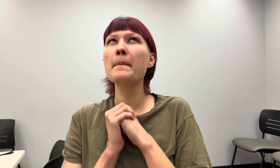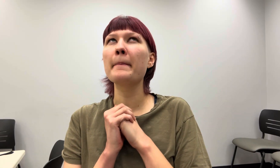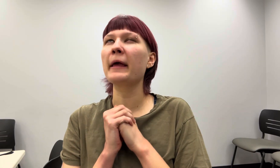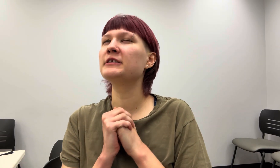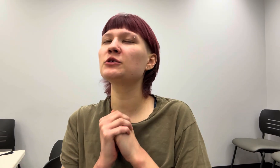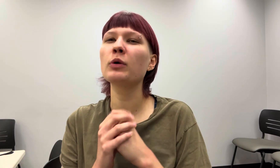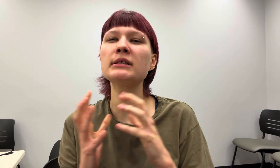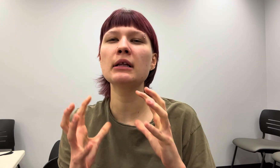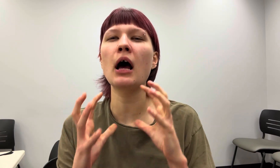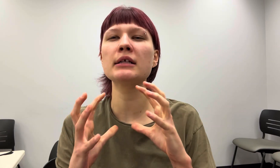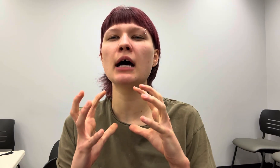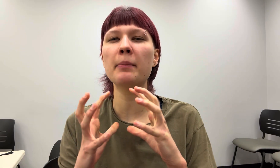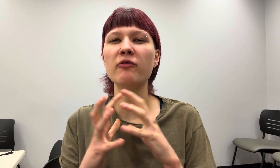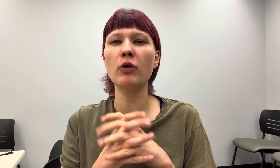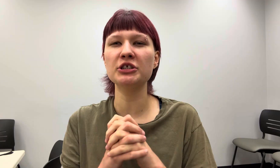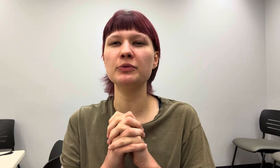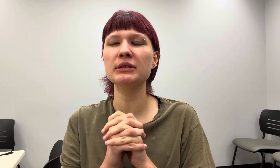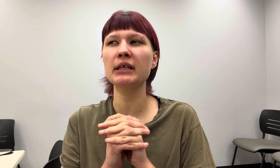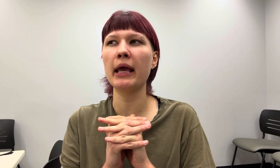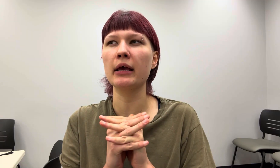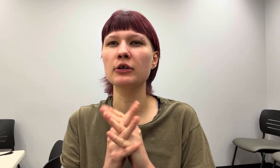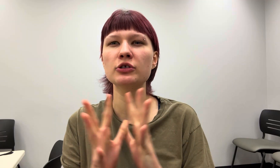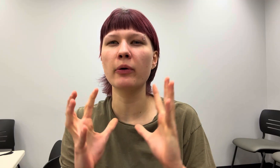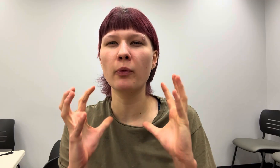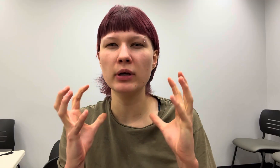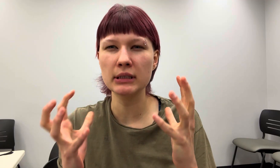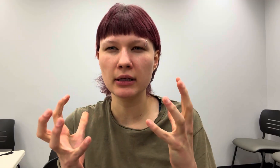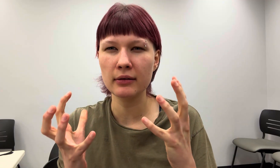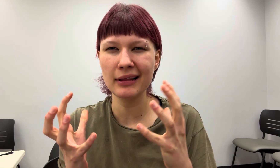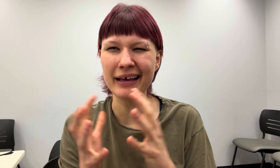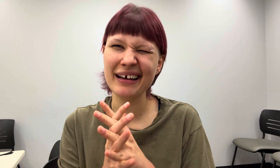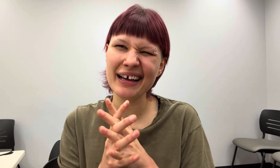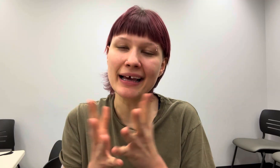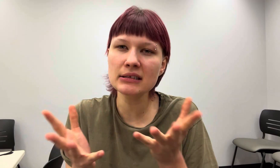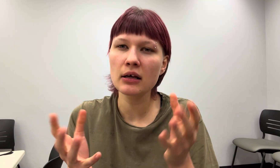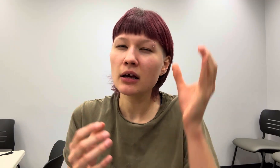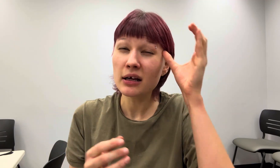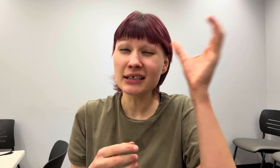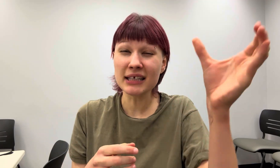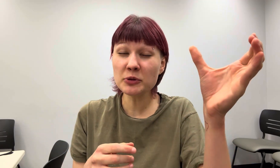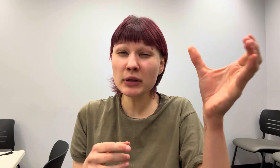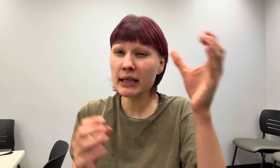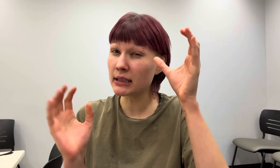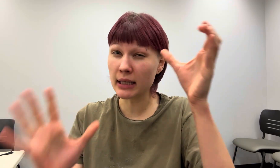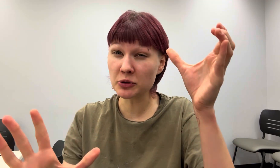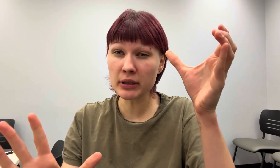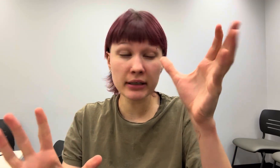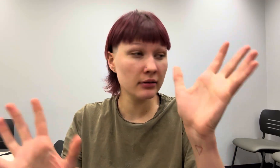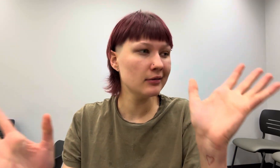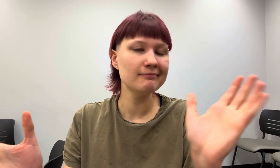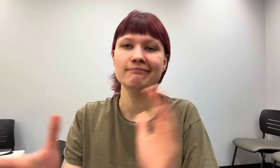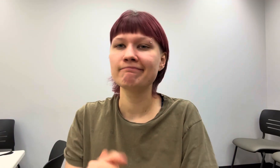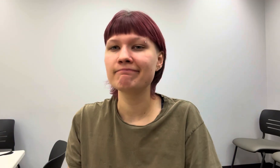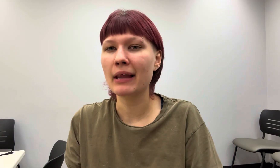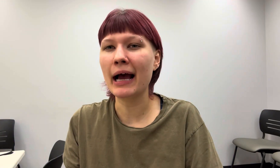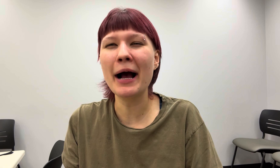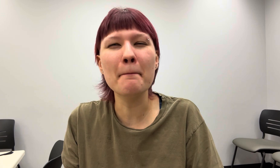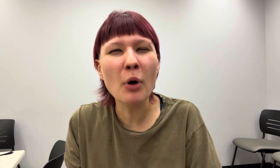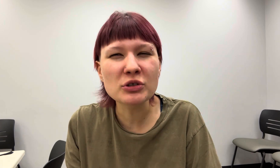I just wasn't on top of what she was saying. So it wasn't, like, I guess conceptually, I got most of that